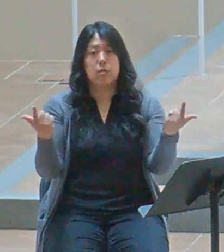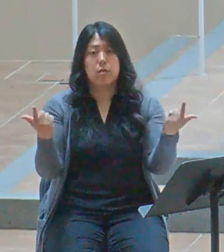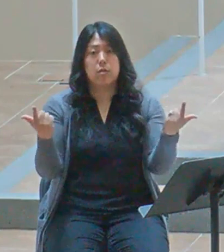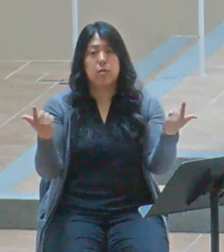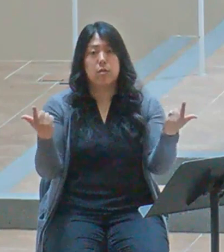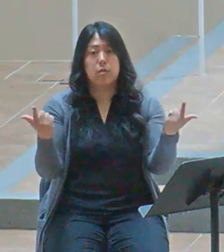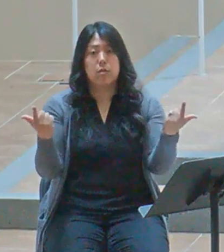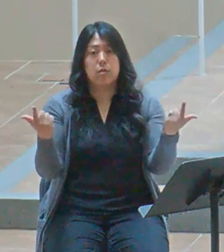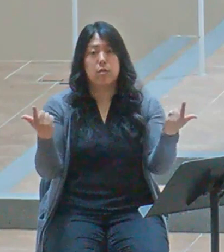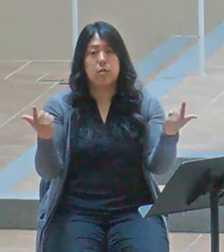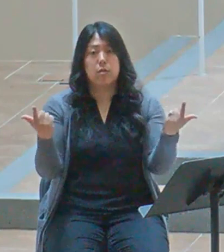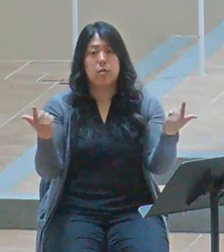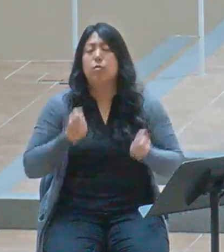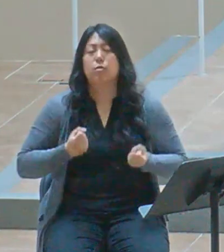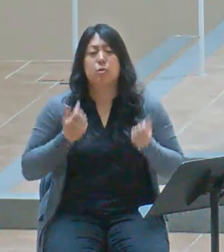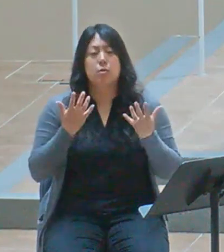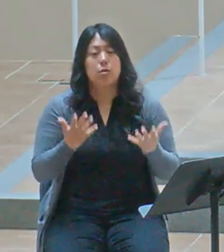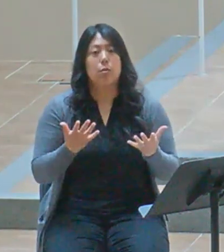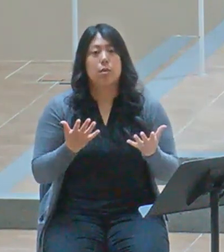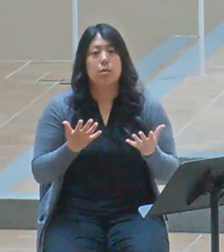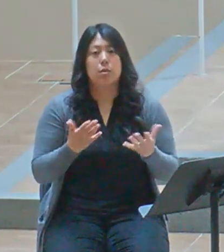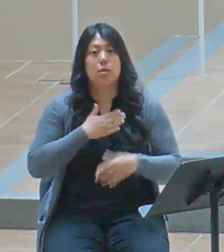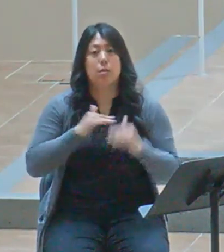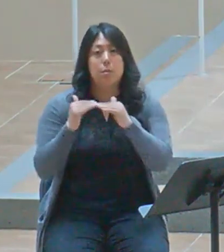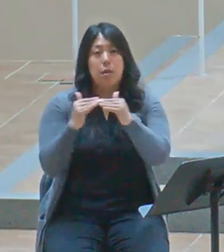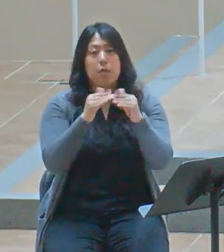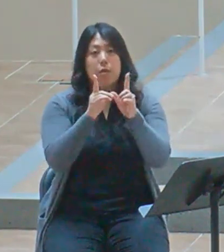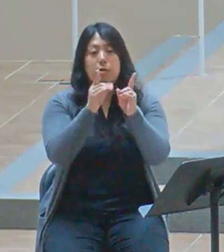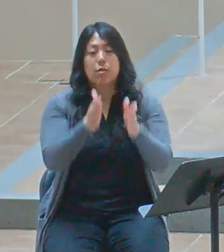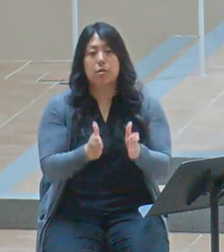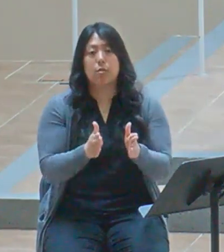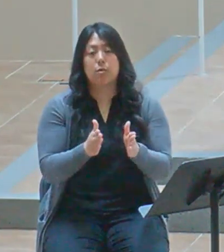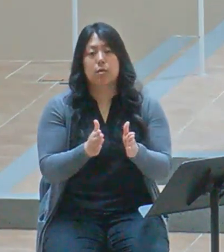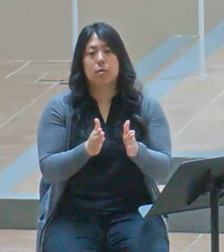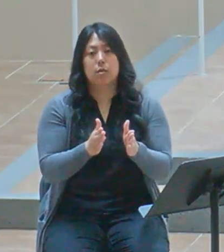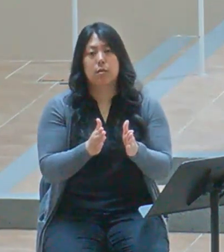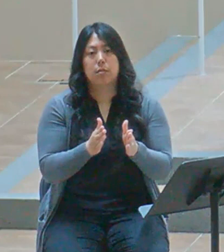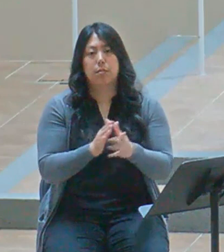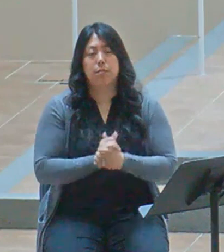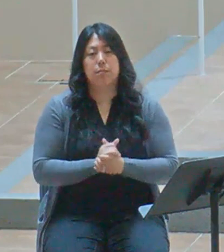you so much. My fellow disciples,